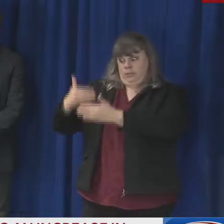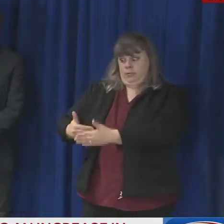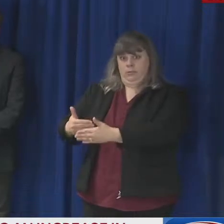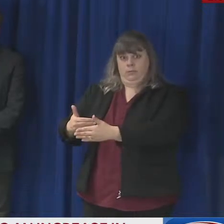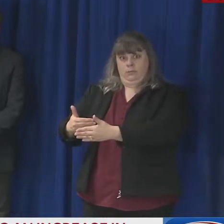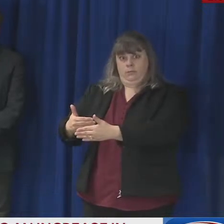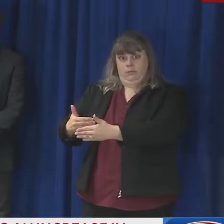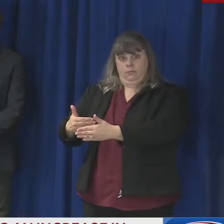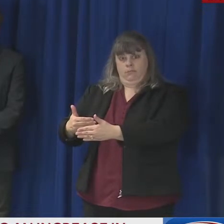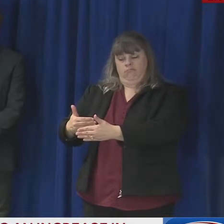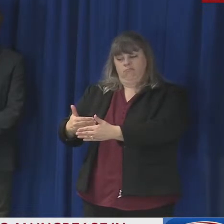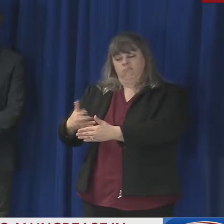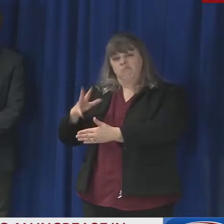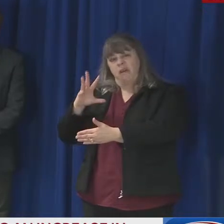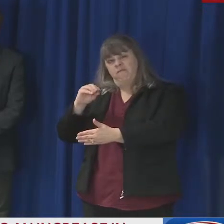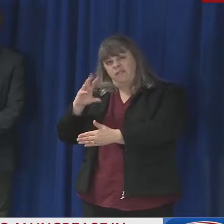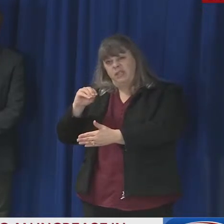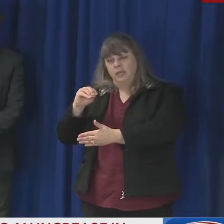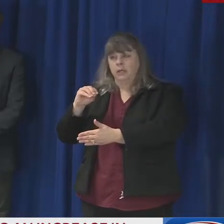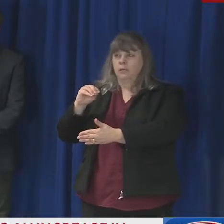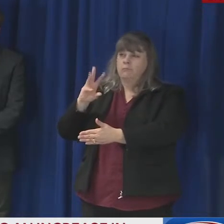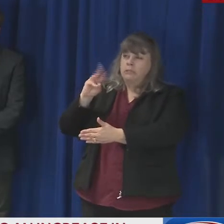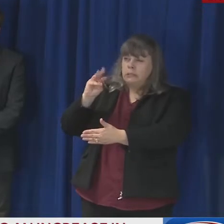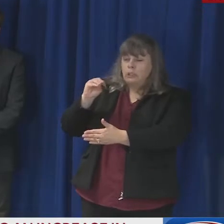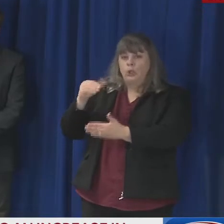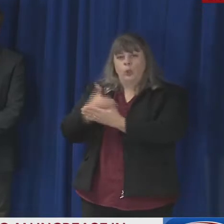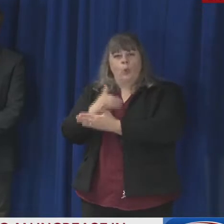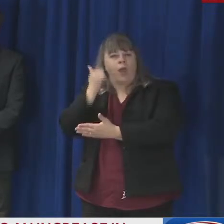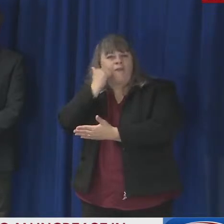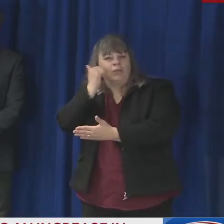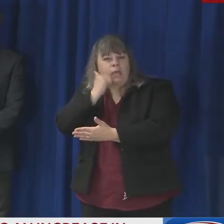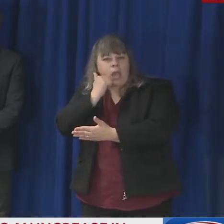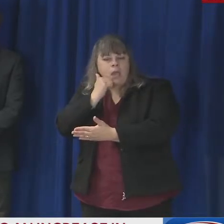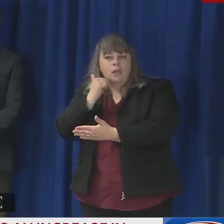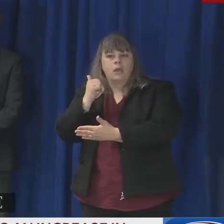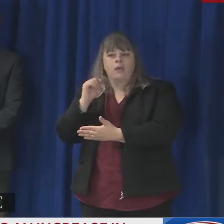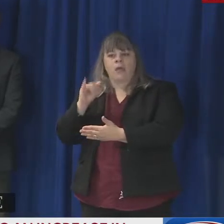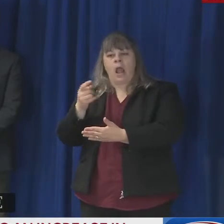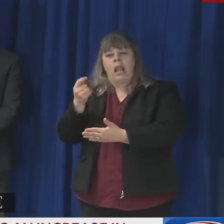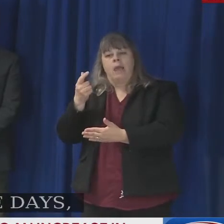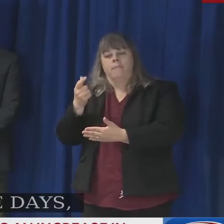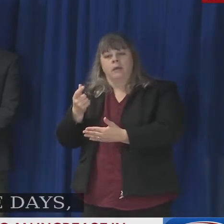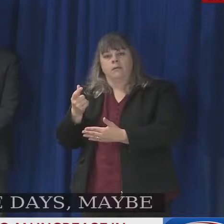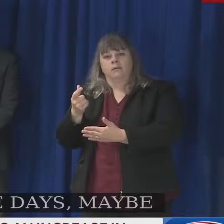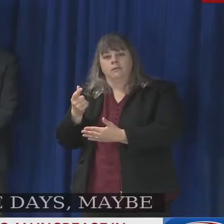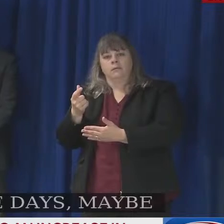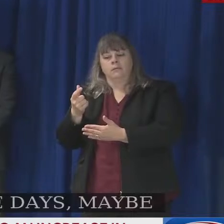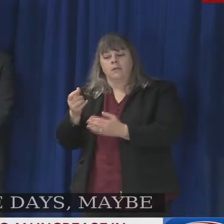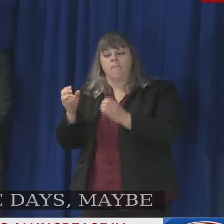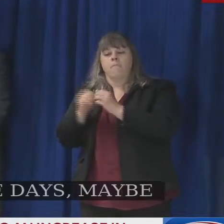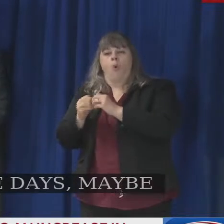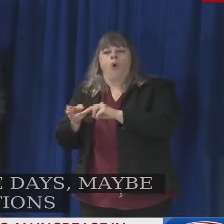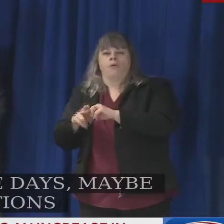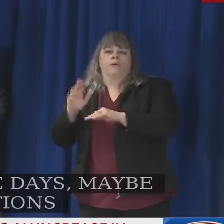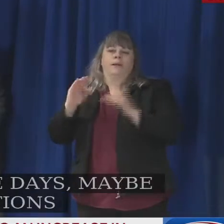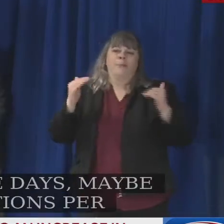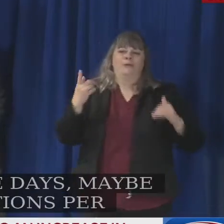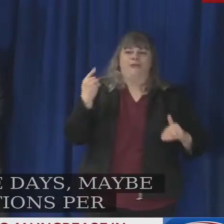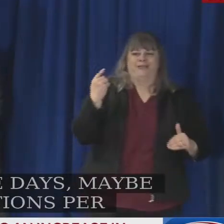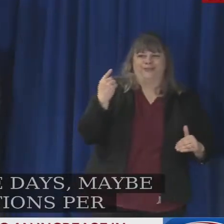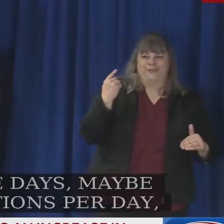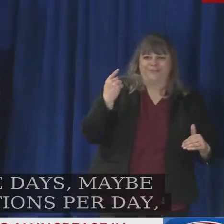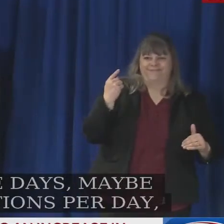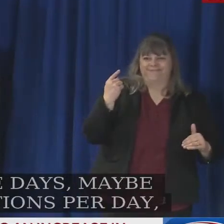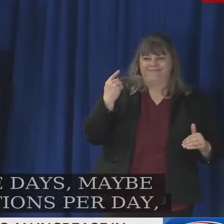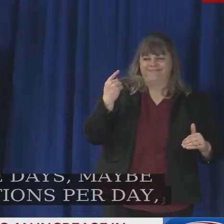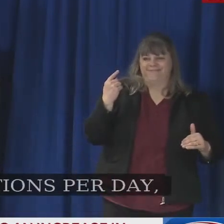just the last three days, maybe 50 to 60 new infections per day. You know, that's sort of getting outside the realm of where we were last summer. And so I think part of the message